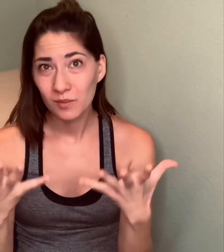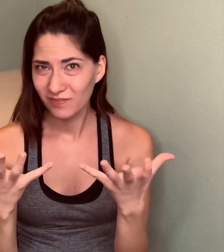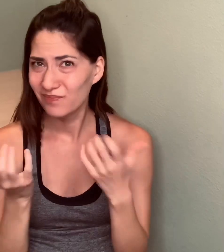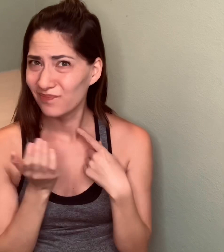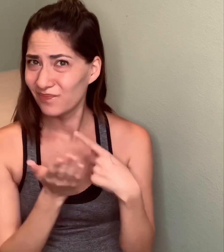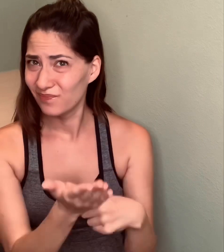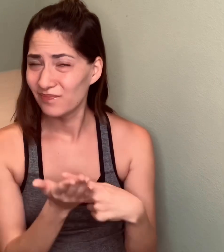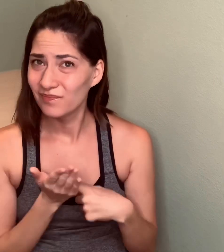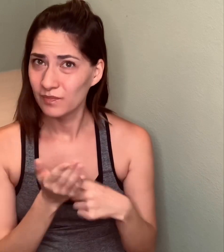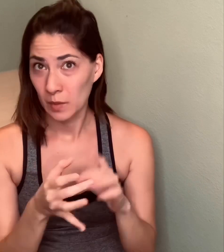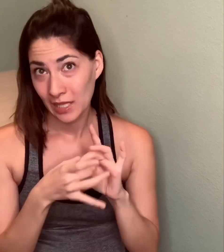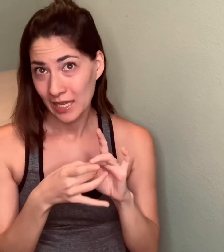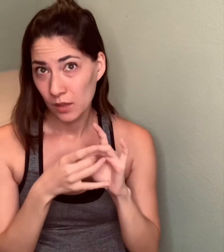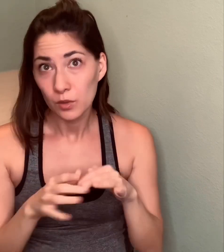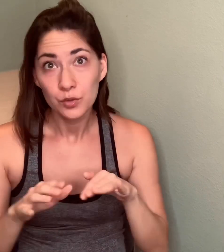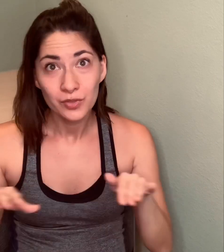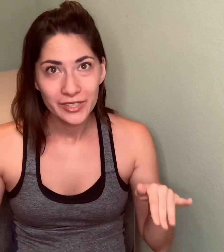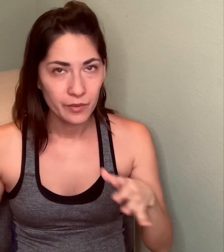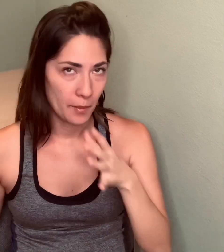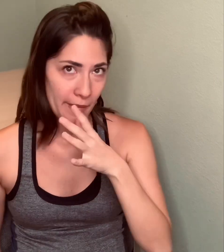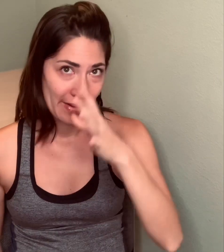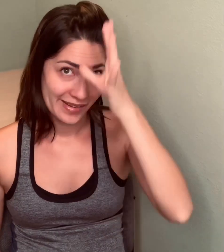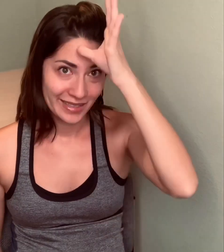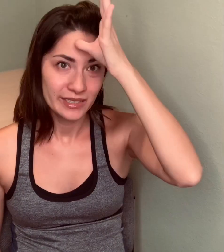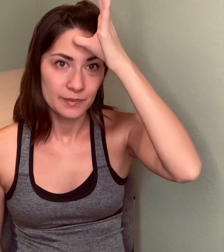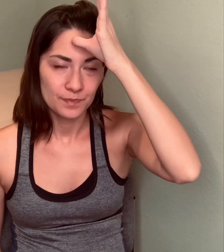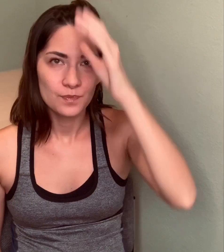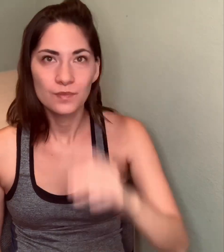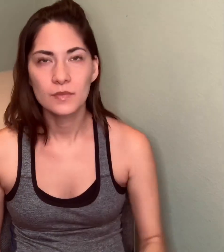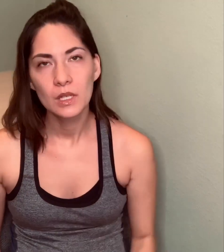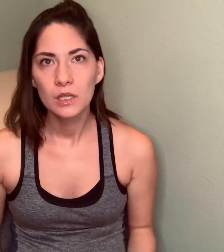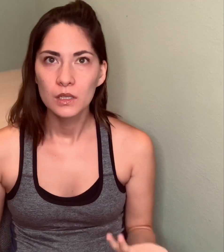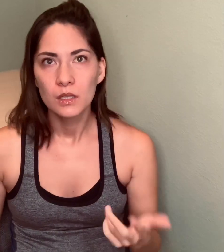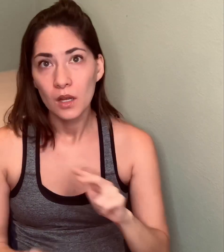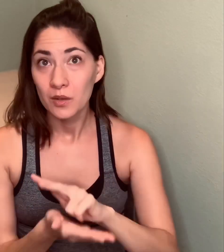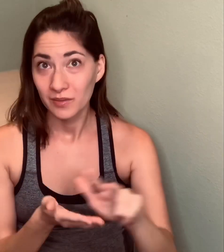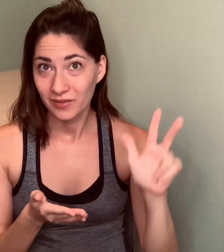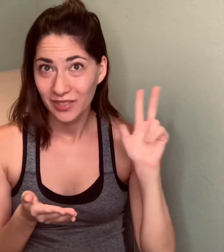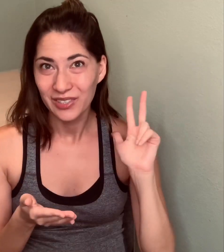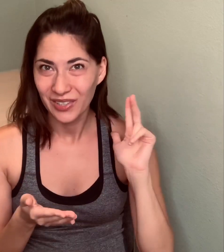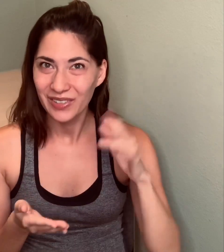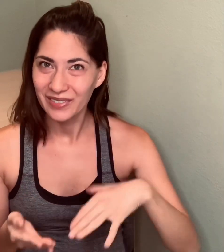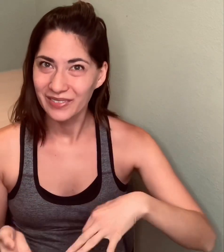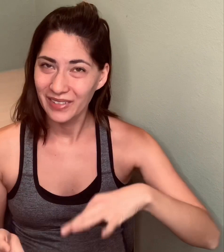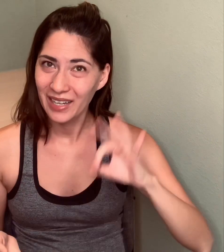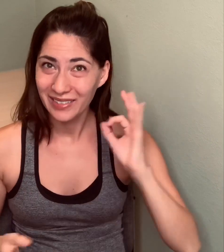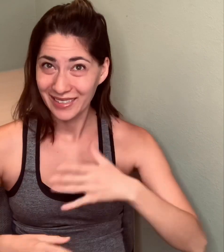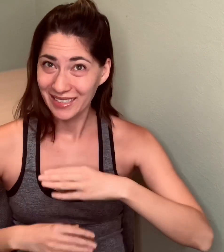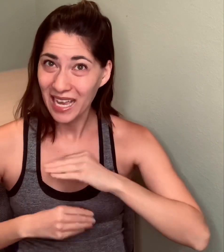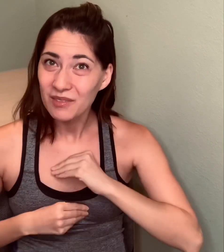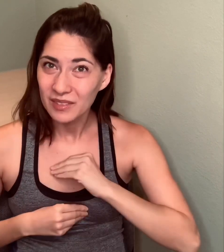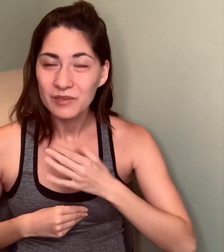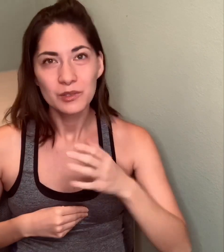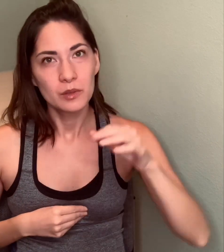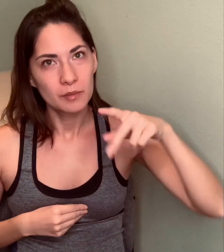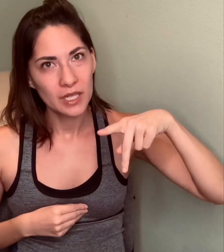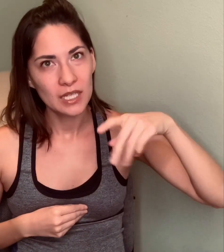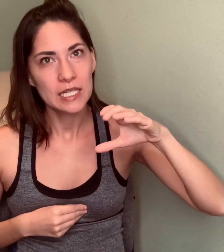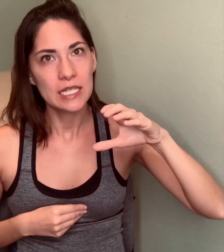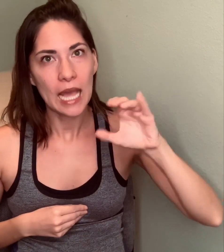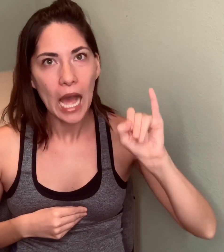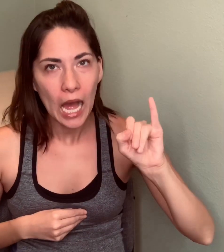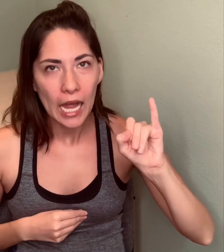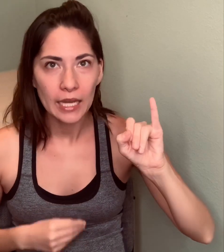couple of things just related with children and parenting. I, a few weeks ago, found out I got accepted to the Parent